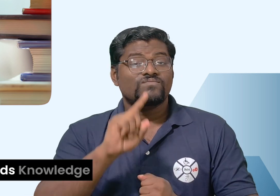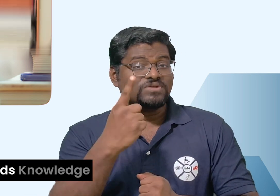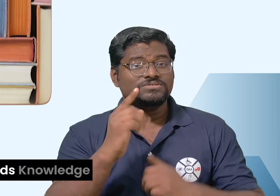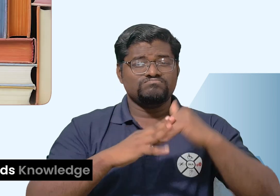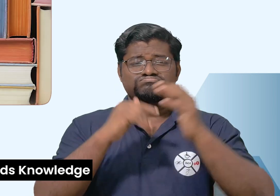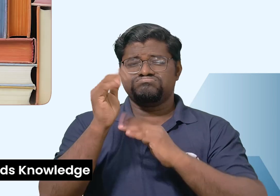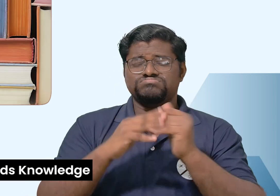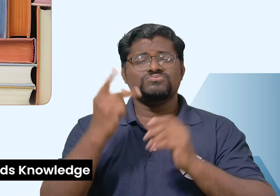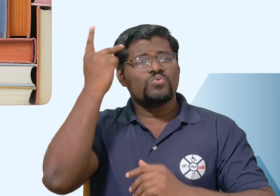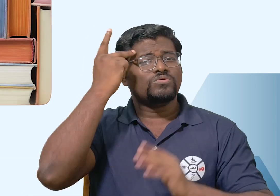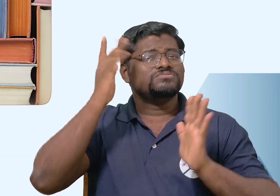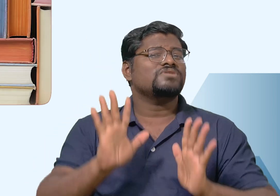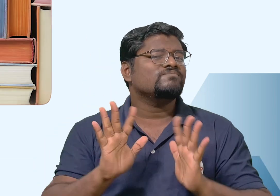Builds knowledge.